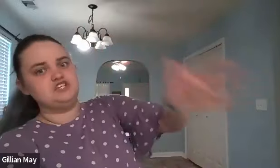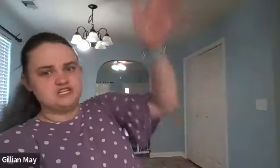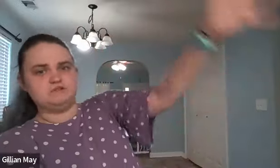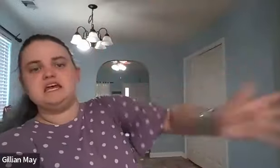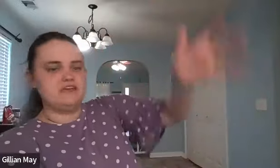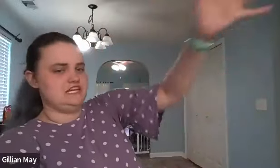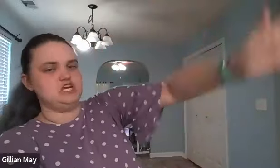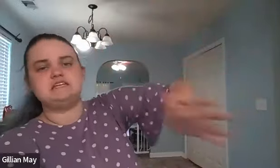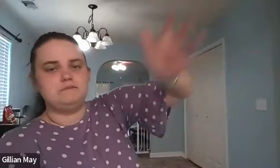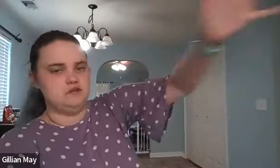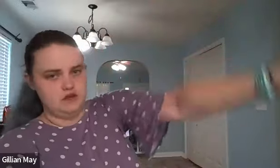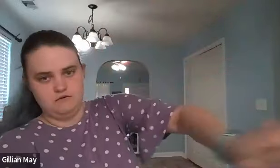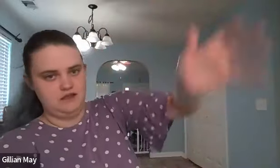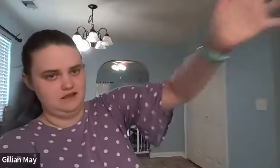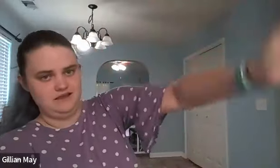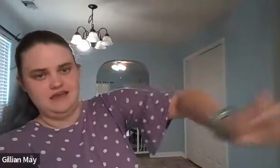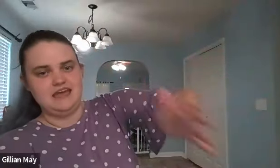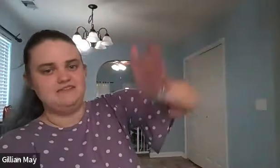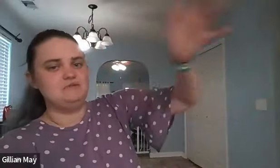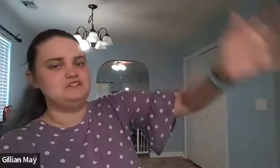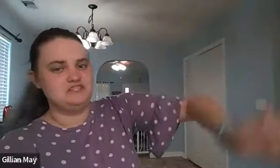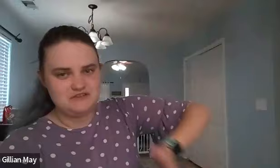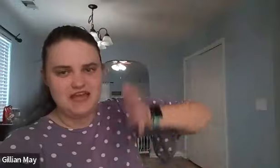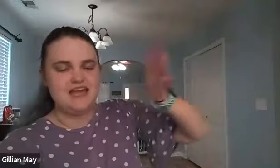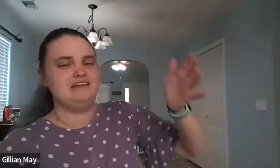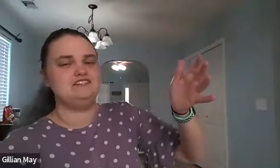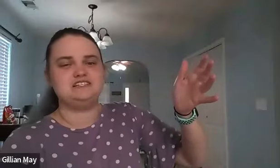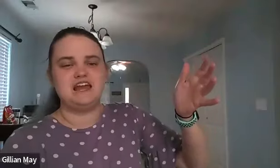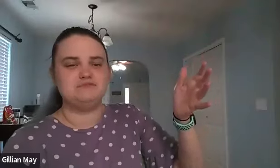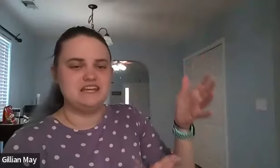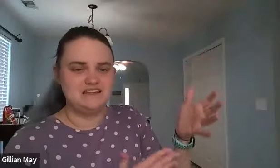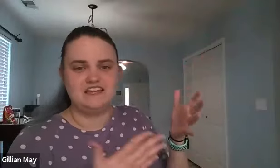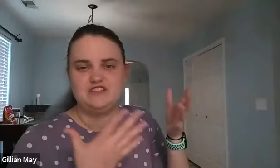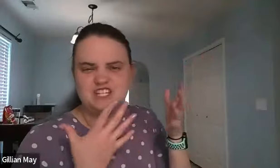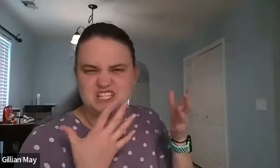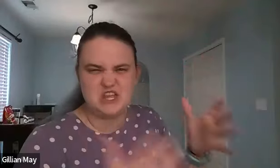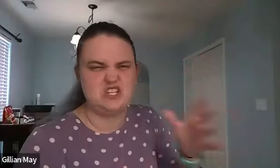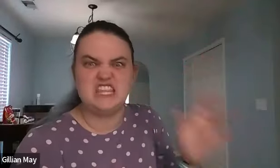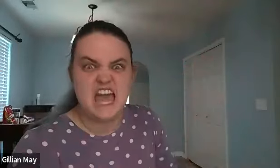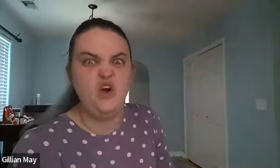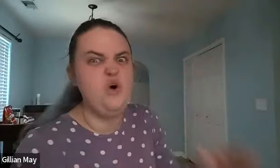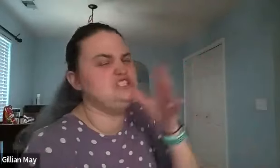just pretend like it just kept going. And they would do that and just kind of pretending like that she's that old. She